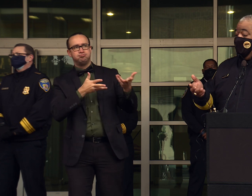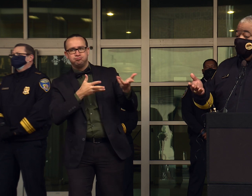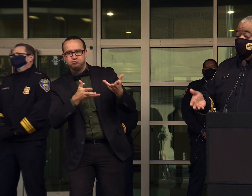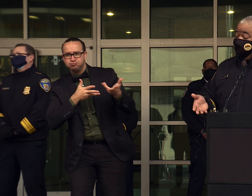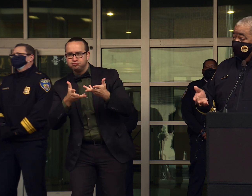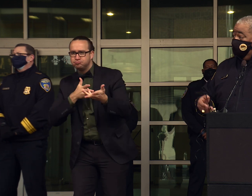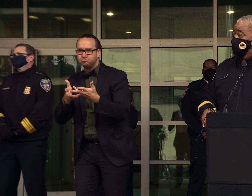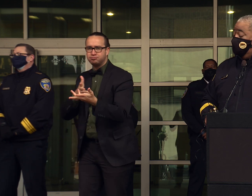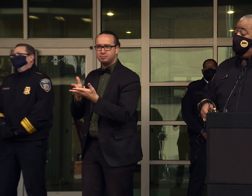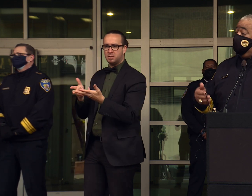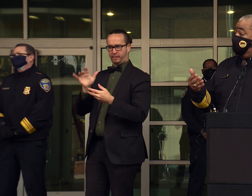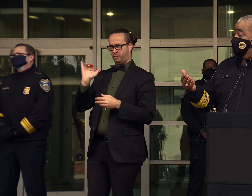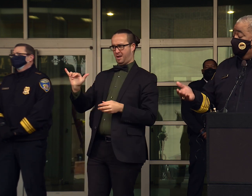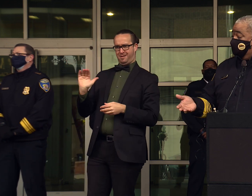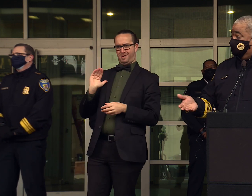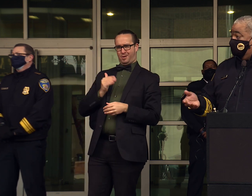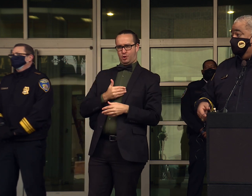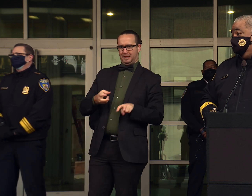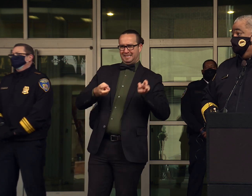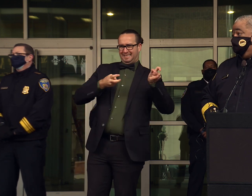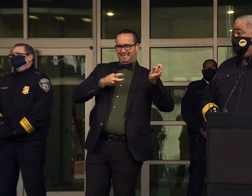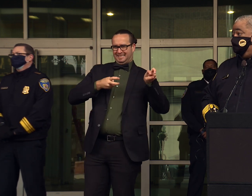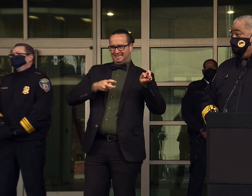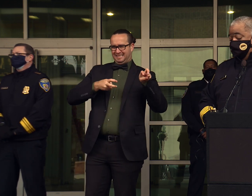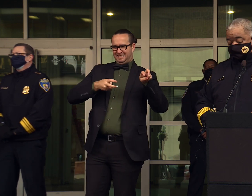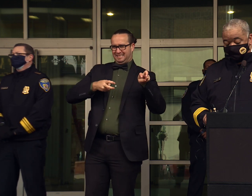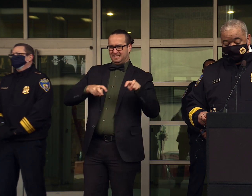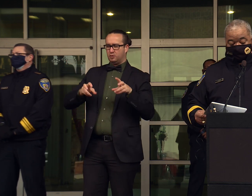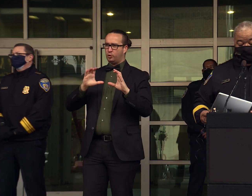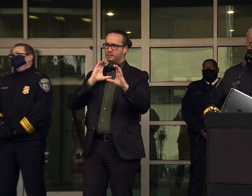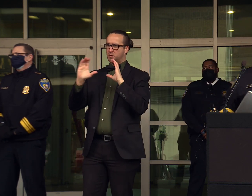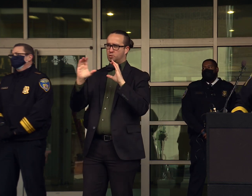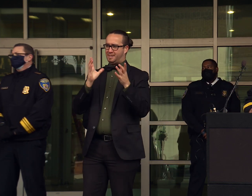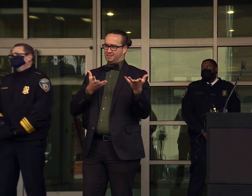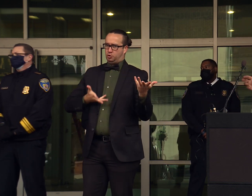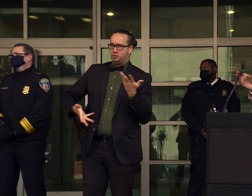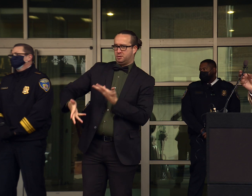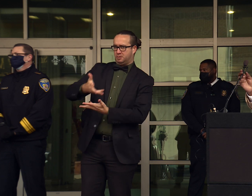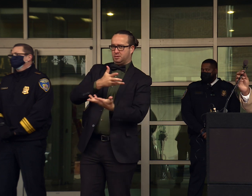community about what's happening in the community so we can help solve it.